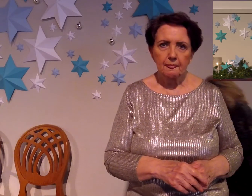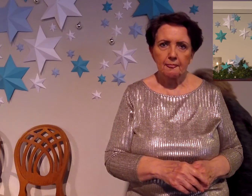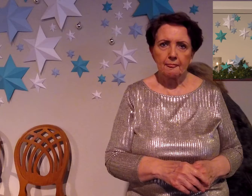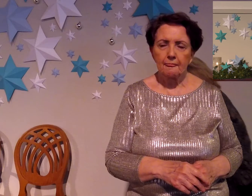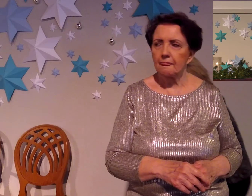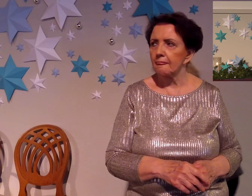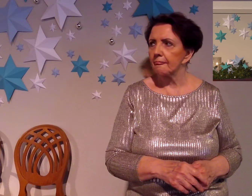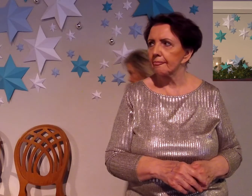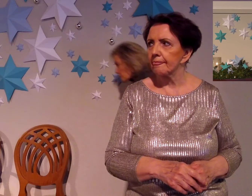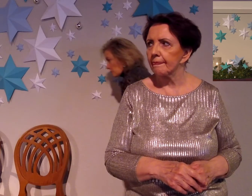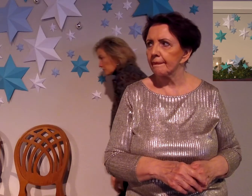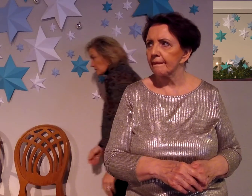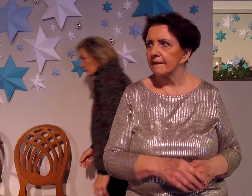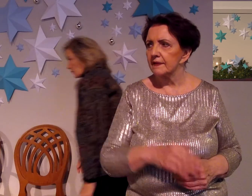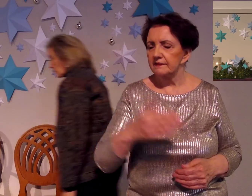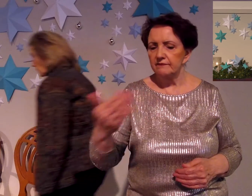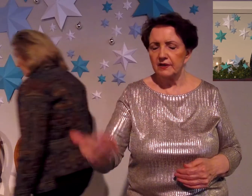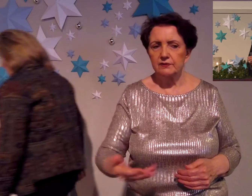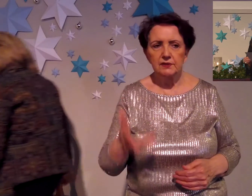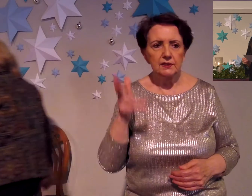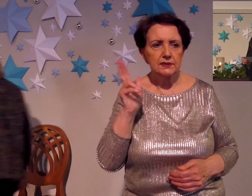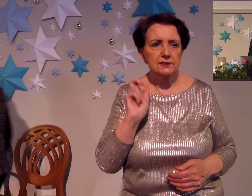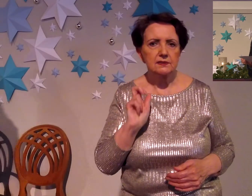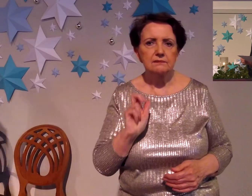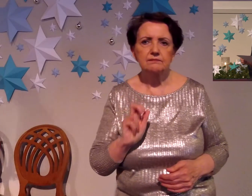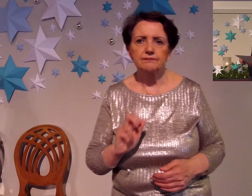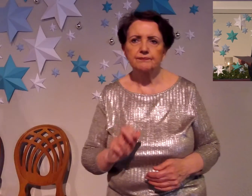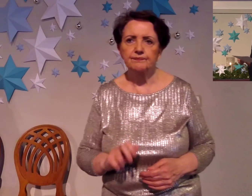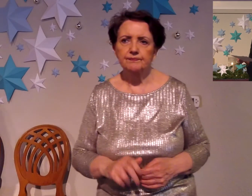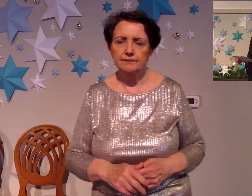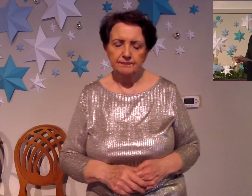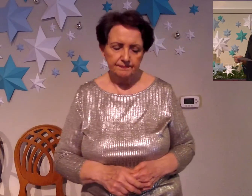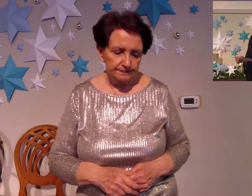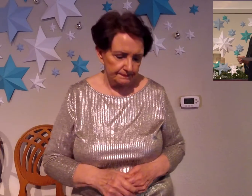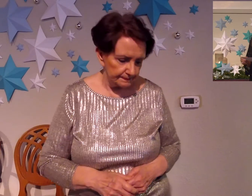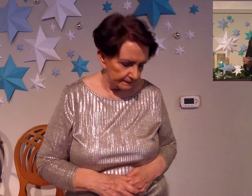I just invite you to listen. Go within if you choose.